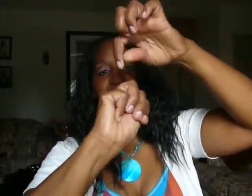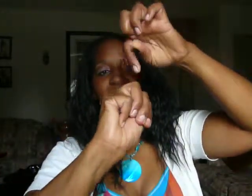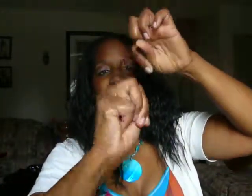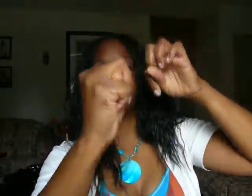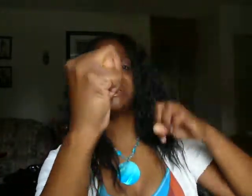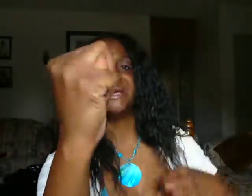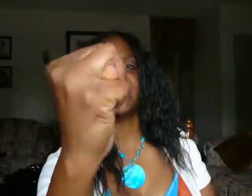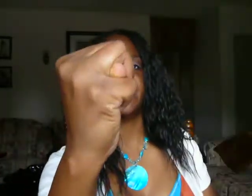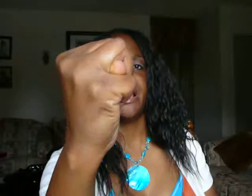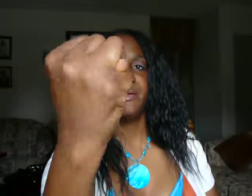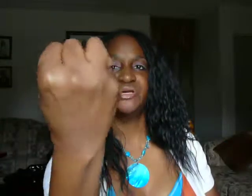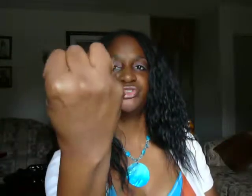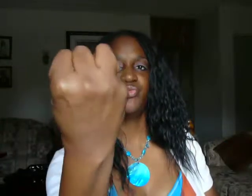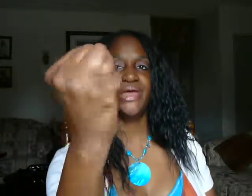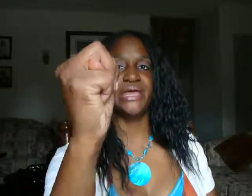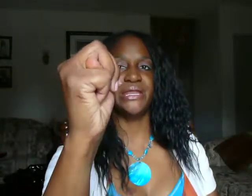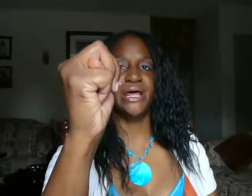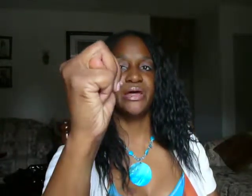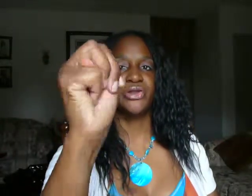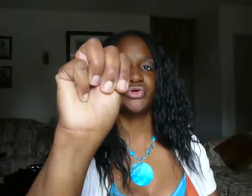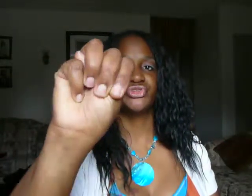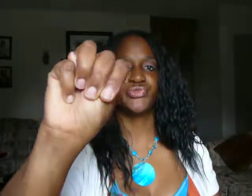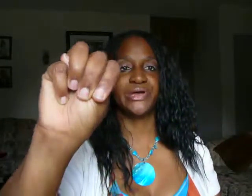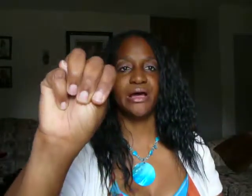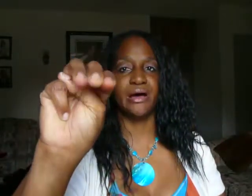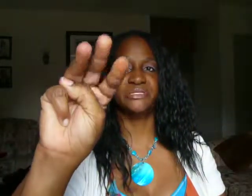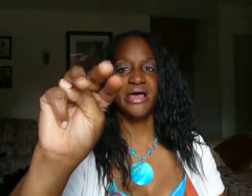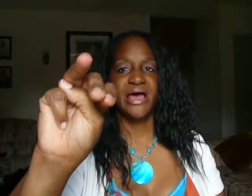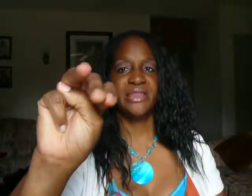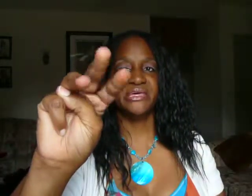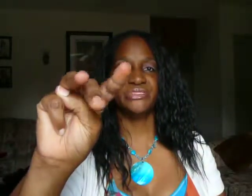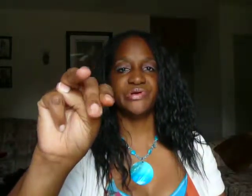thumb comes in between those three humps, and these three